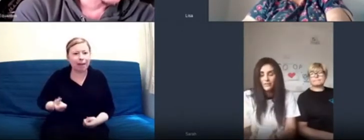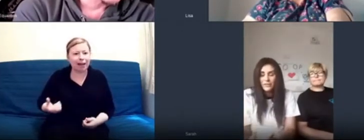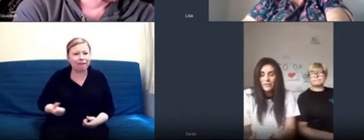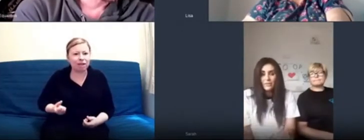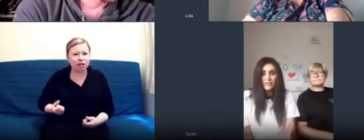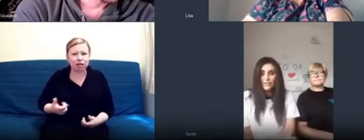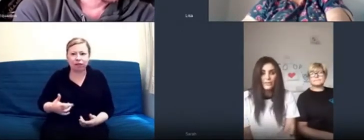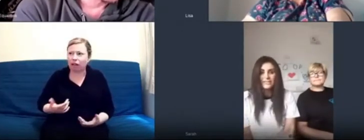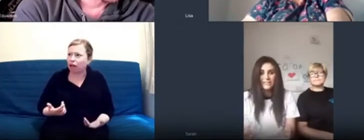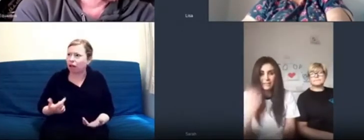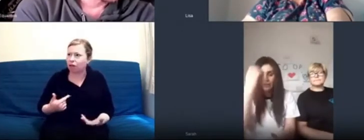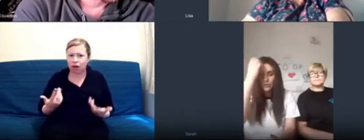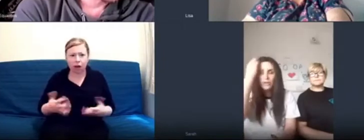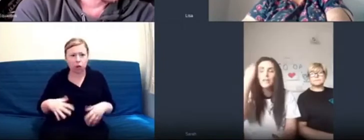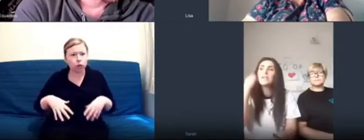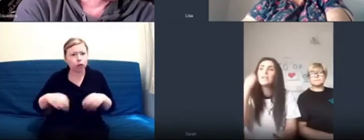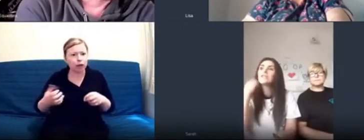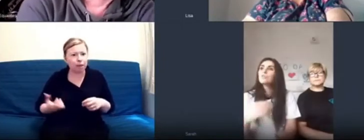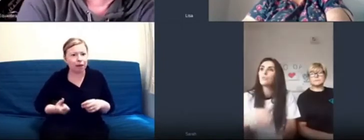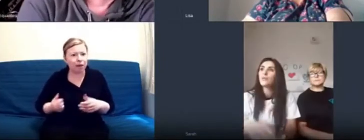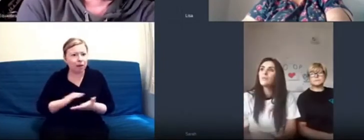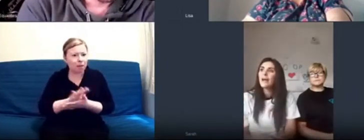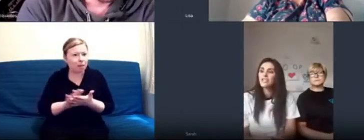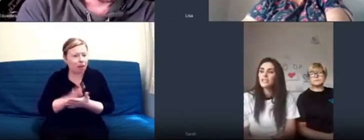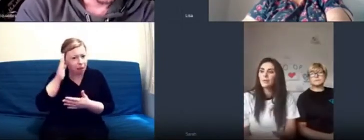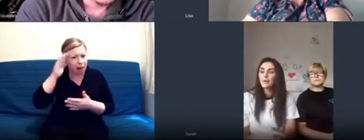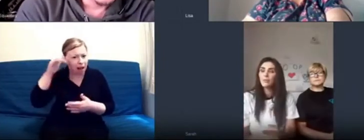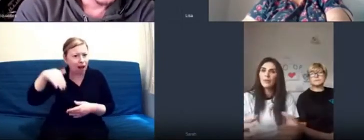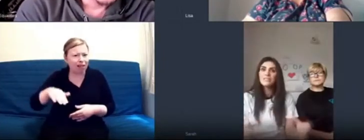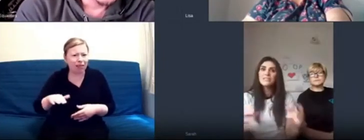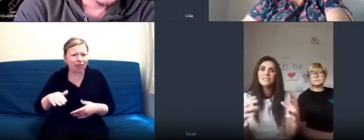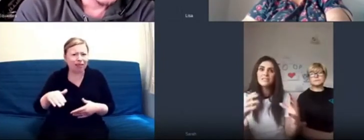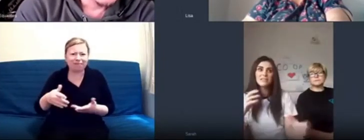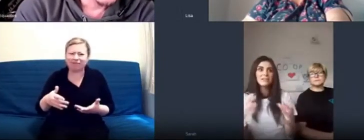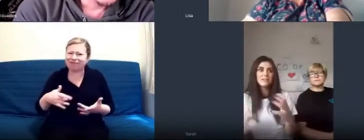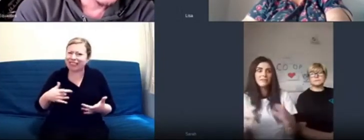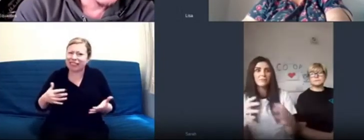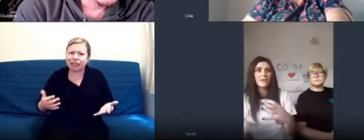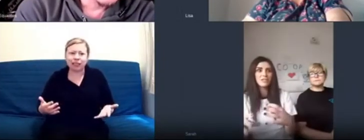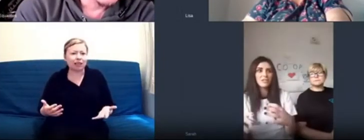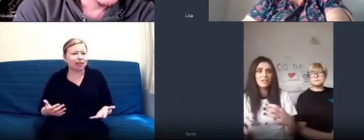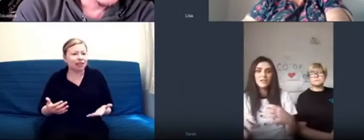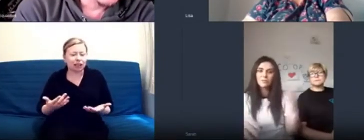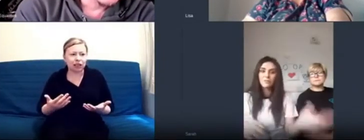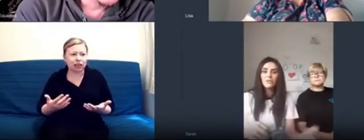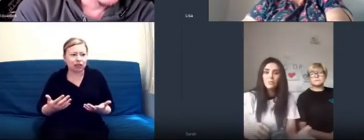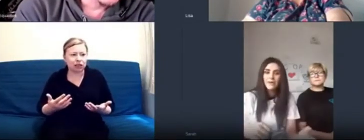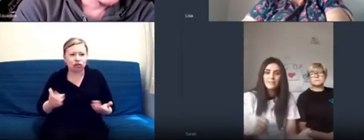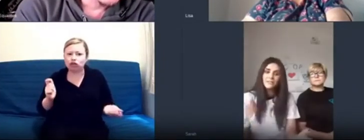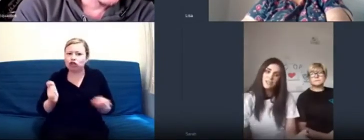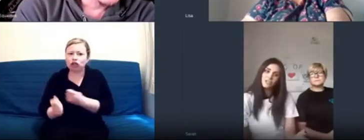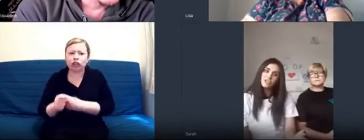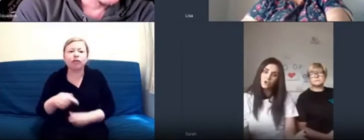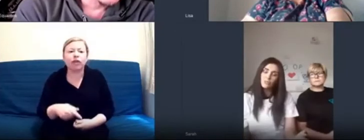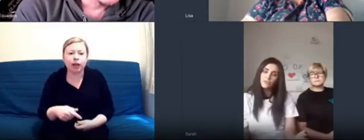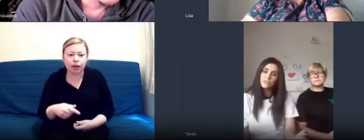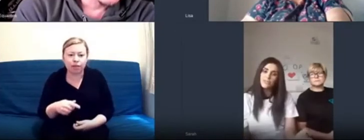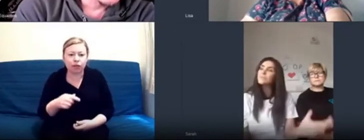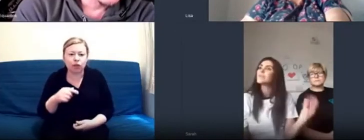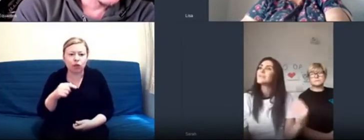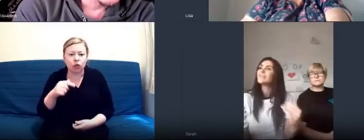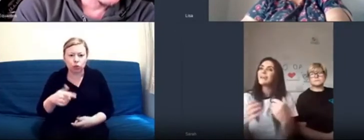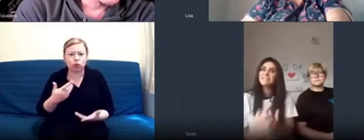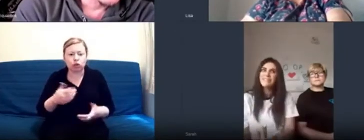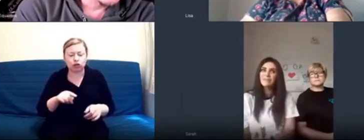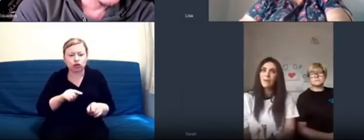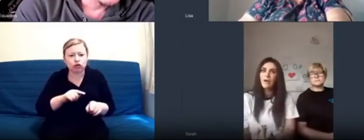mental health, and they've never experienced that before. Mm-hmm. So we're passionate about building the bridge between food banks and shops